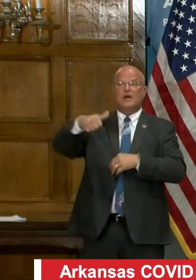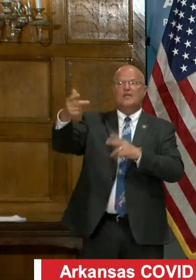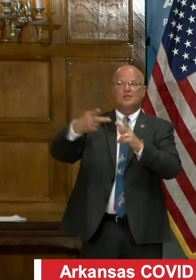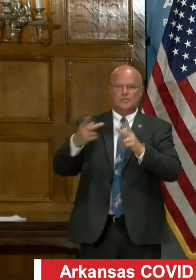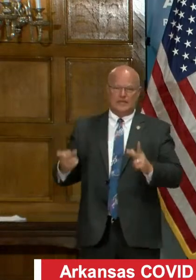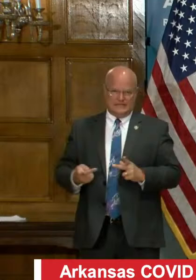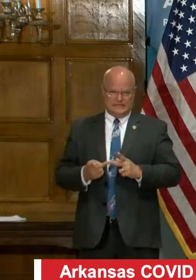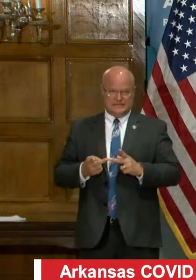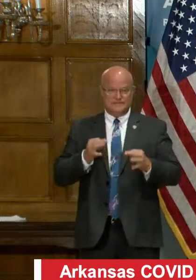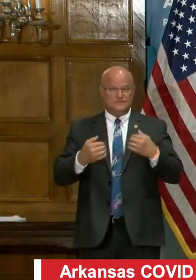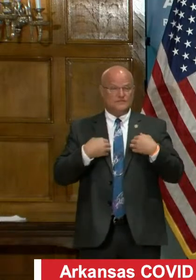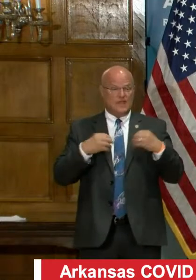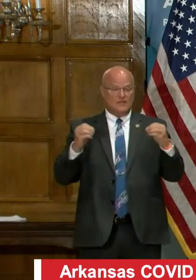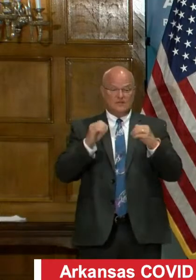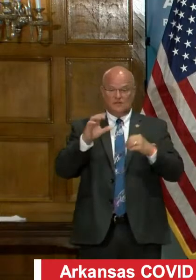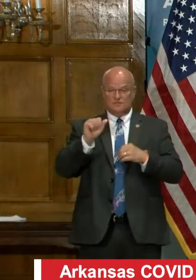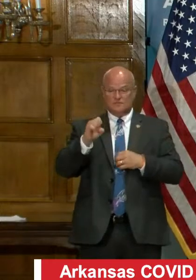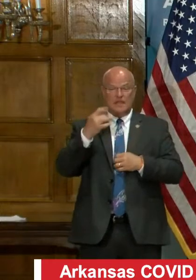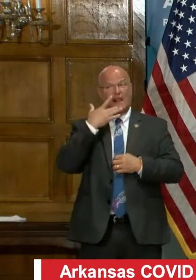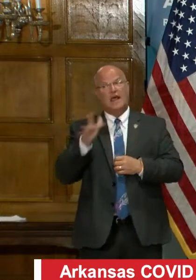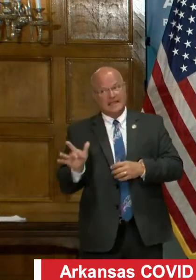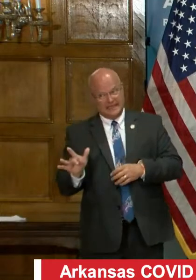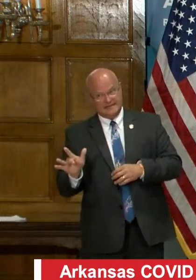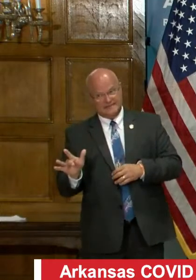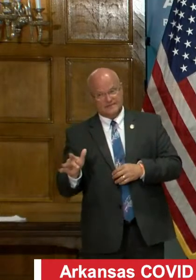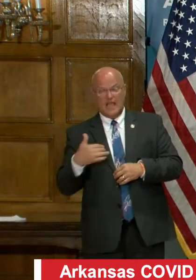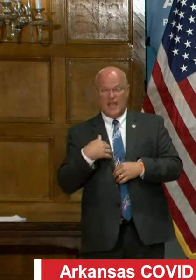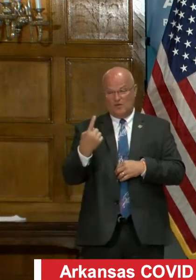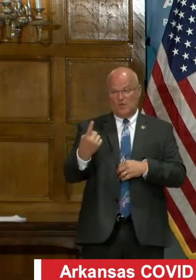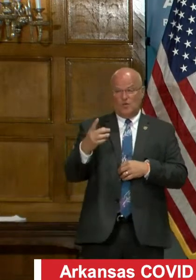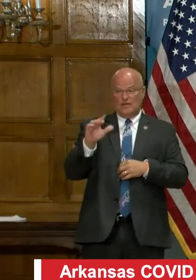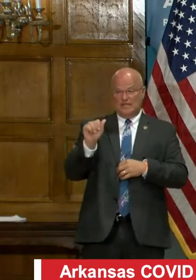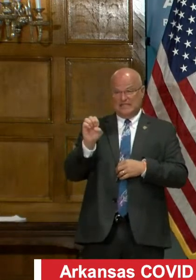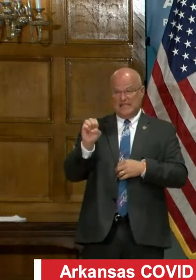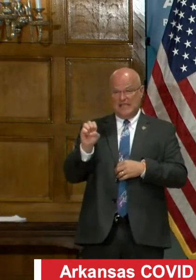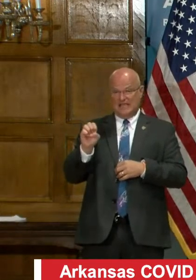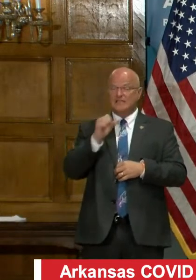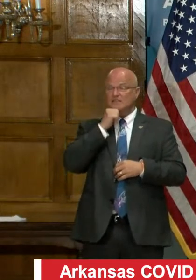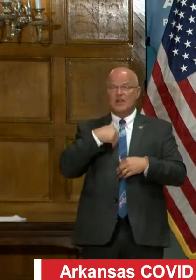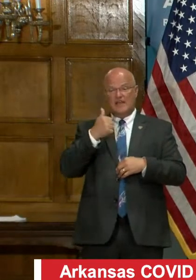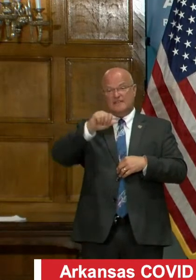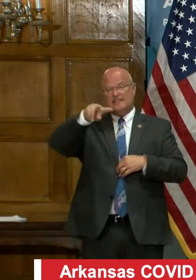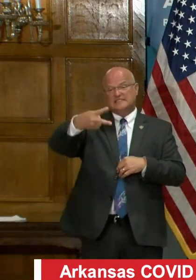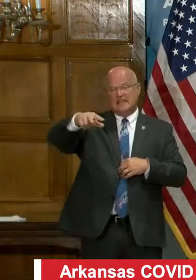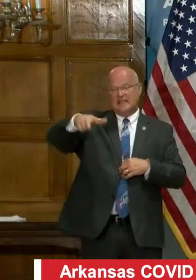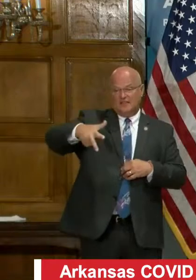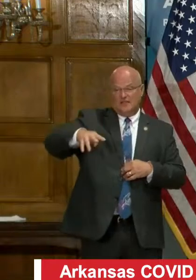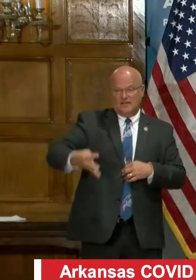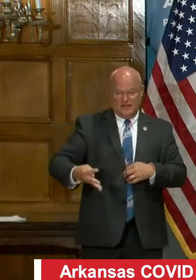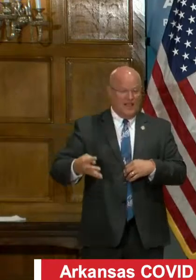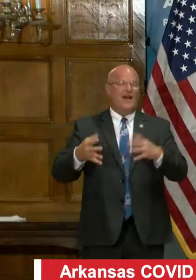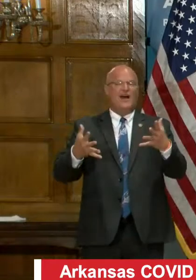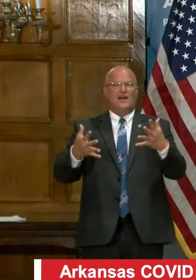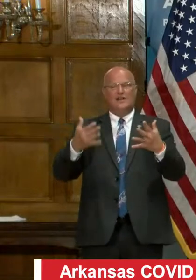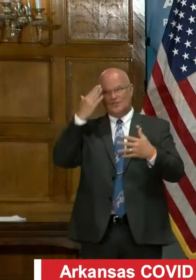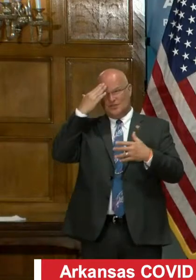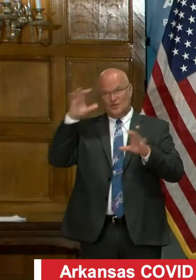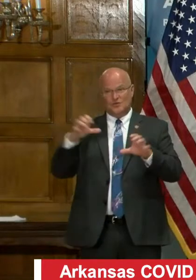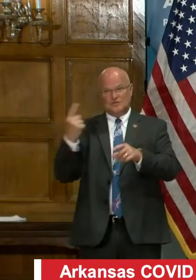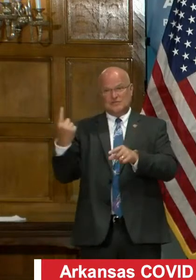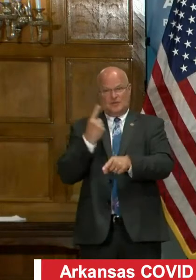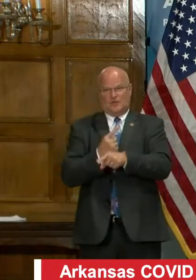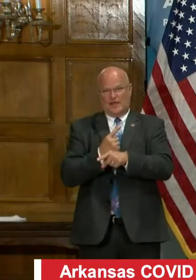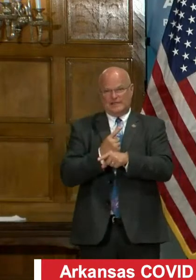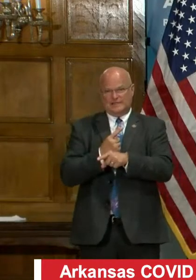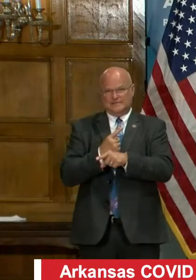elsewhere. If you have no cases, you are lucky. If you have one case and you don't have any secondary cases, then you know you're doing